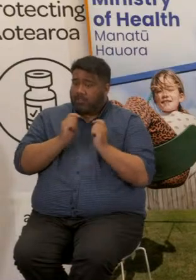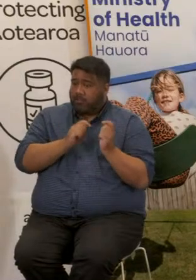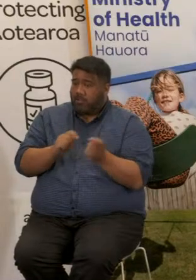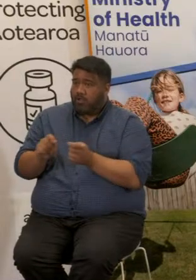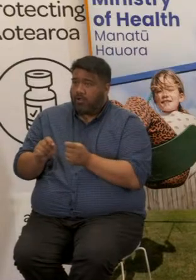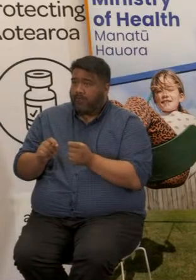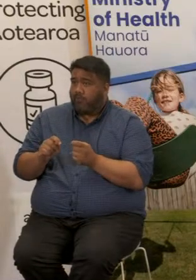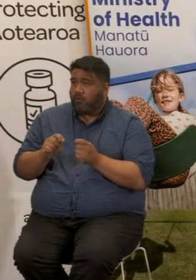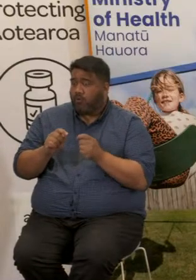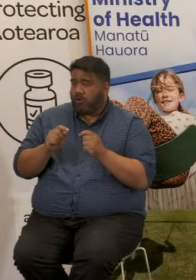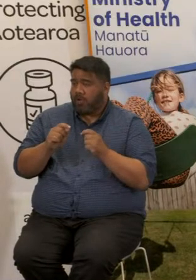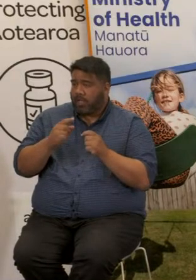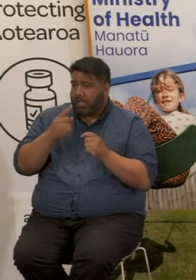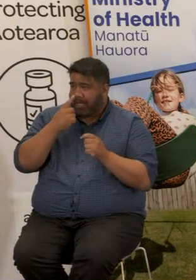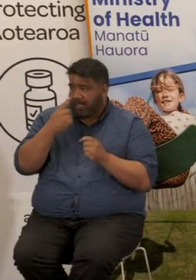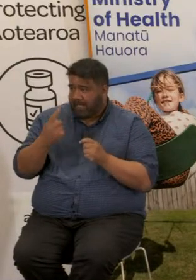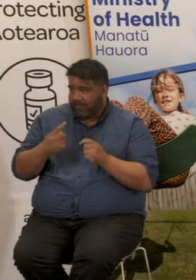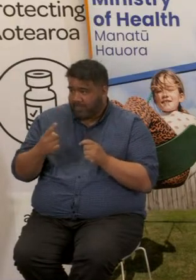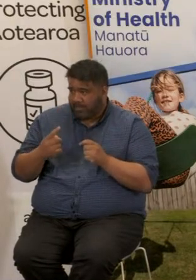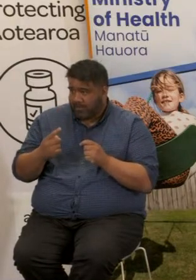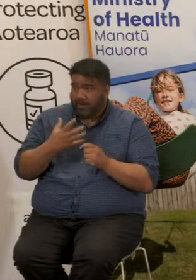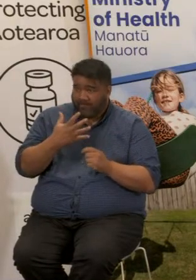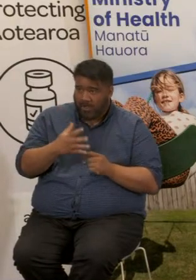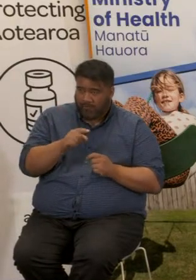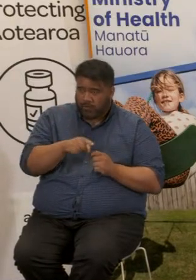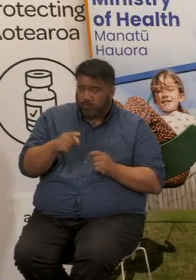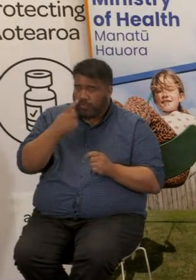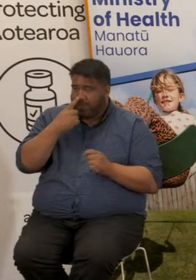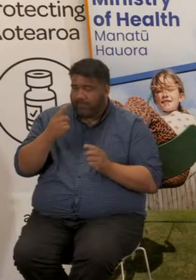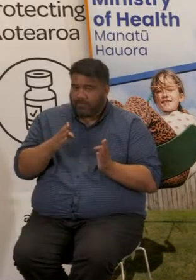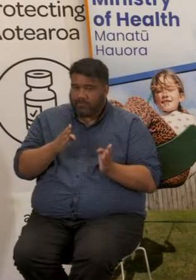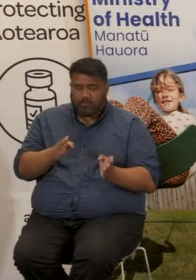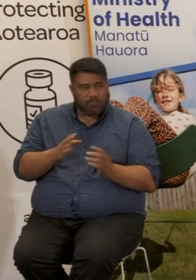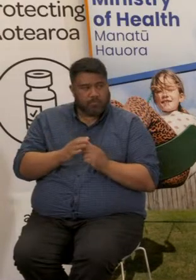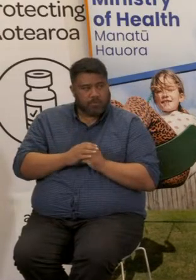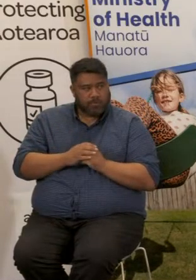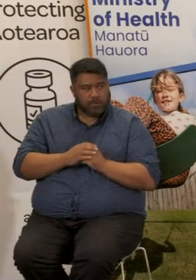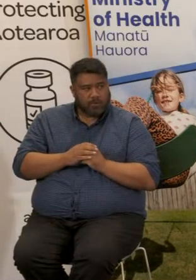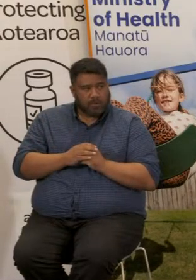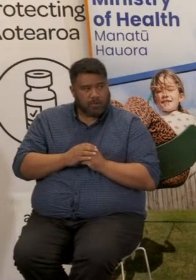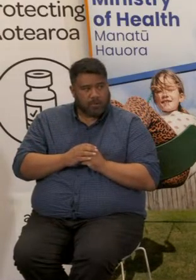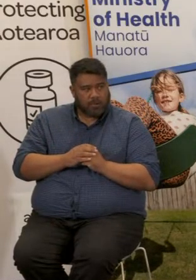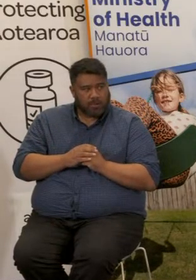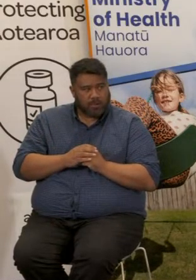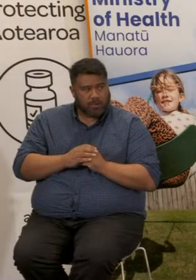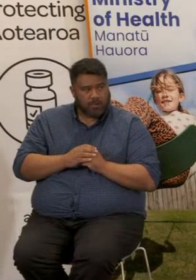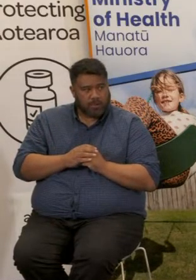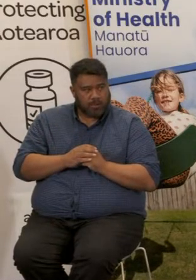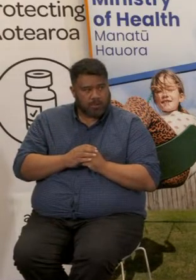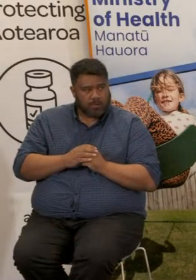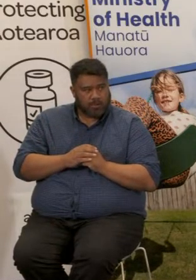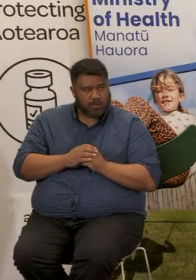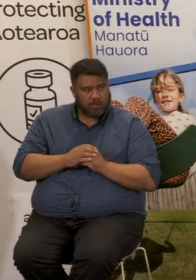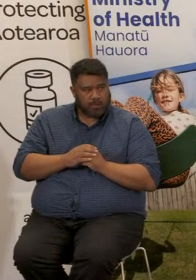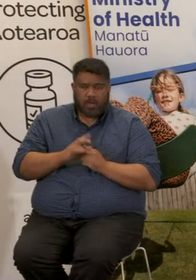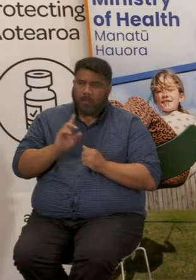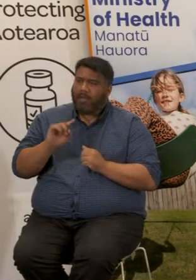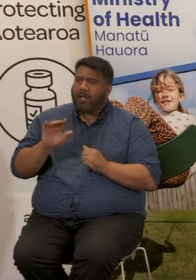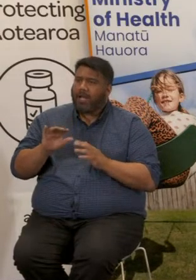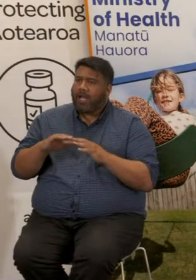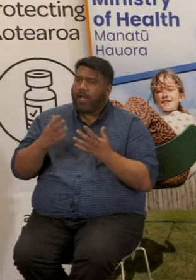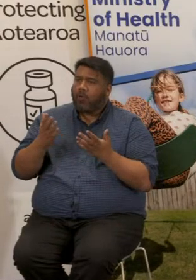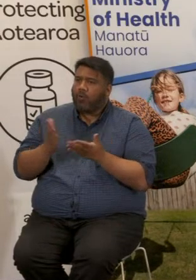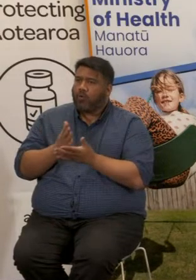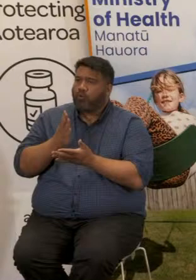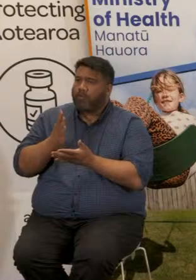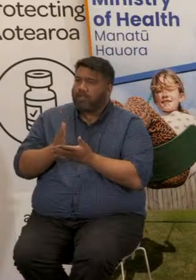being done to ensure with that rollout we don't see the inequities from Māori we've seen in other rangatahi groups? How are we going to ensure that doesn't